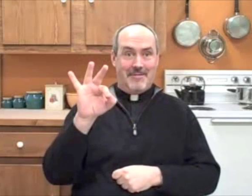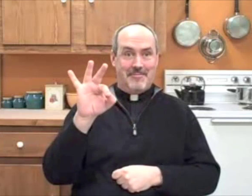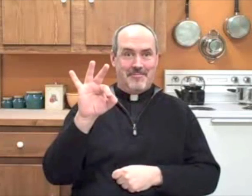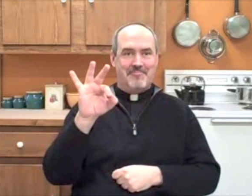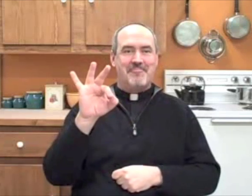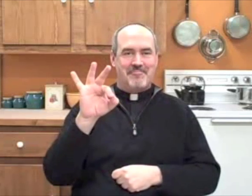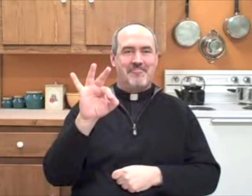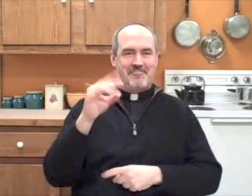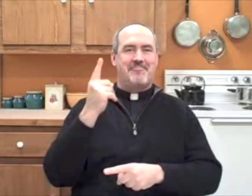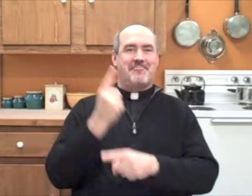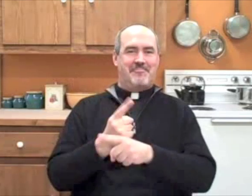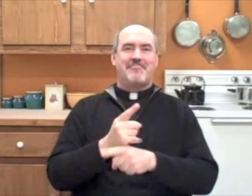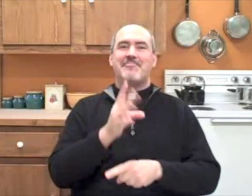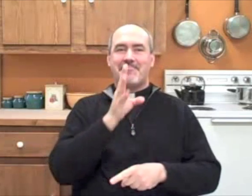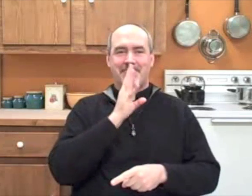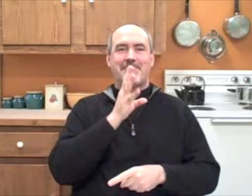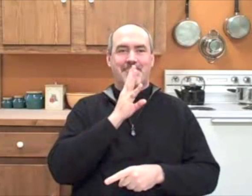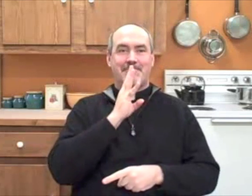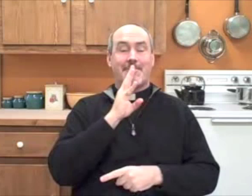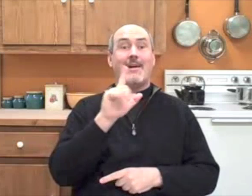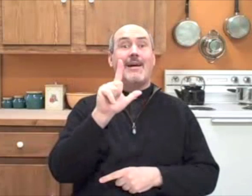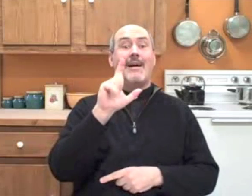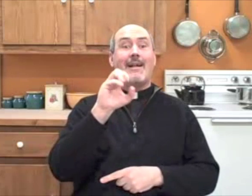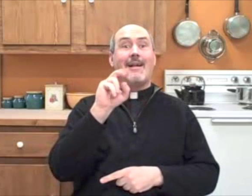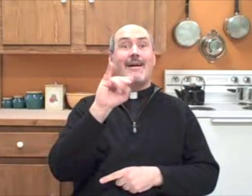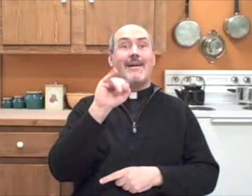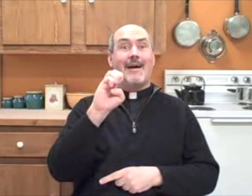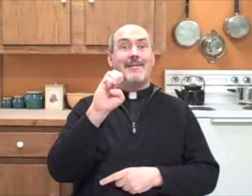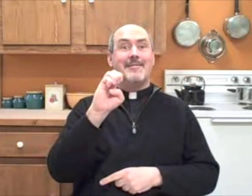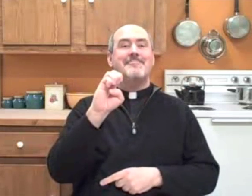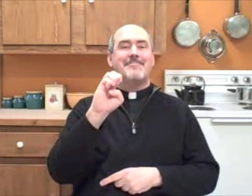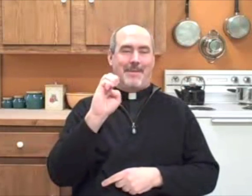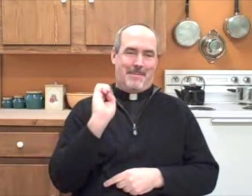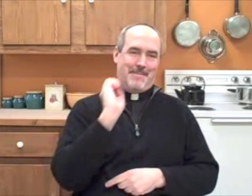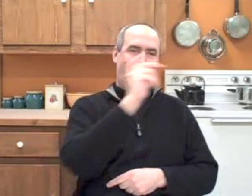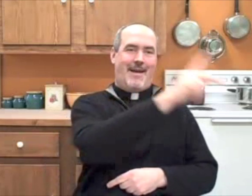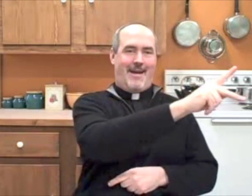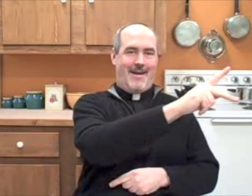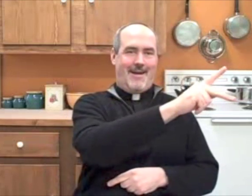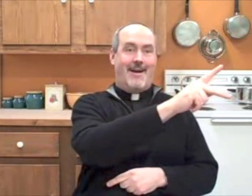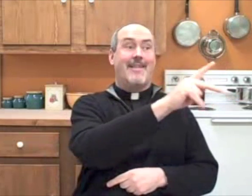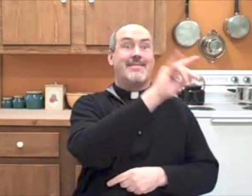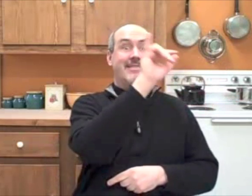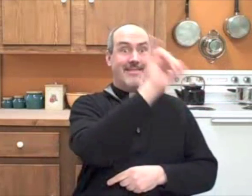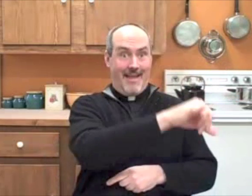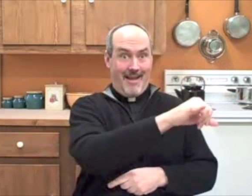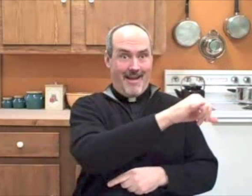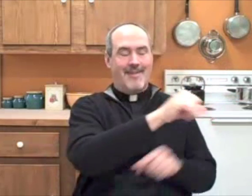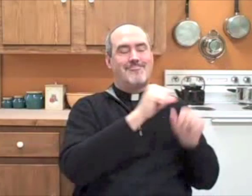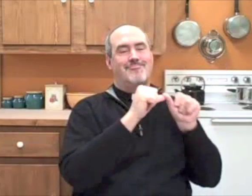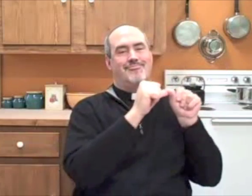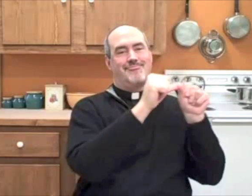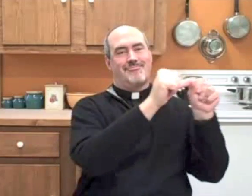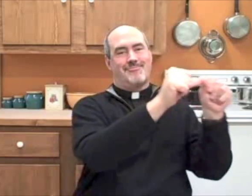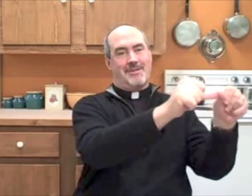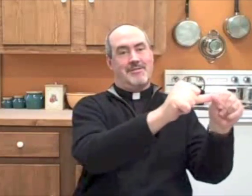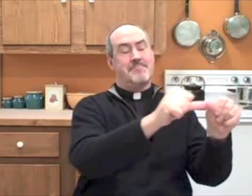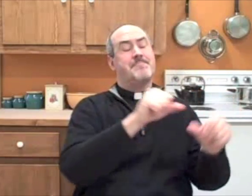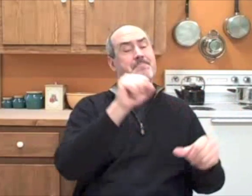In 1899, just like Saint Therese had said, Leonie went back to the order